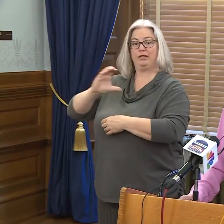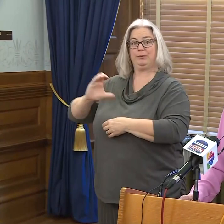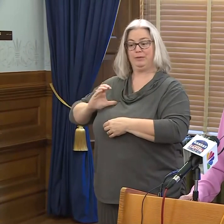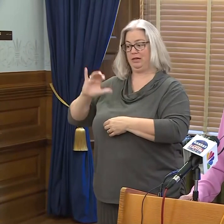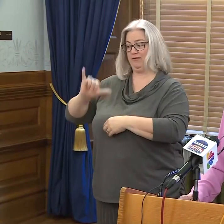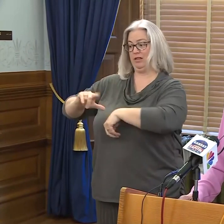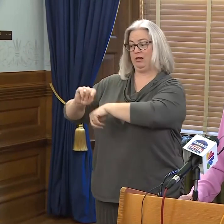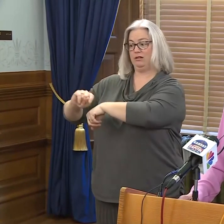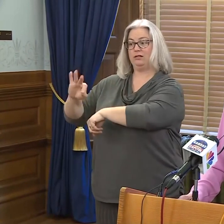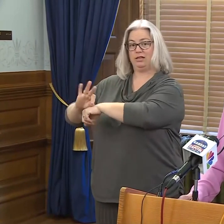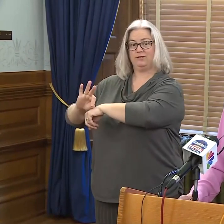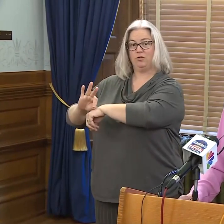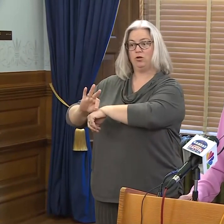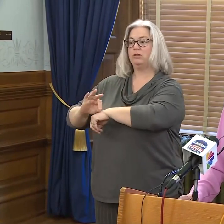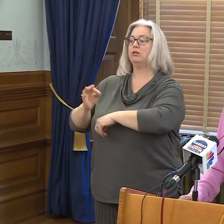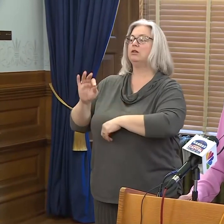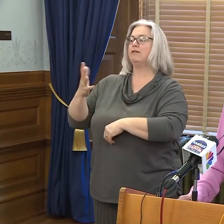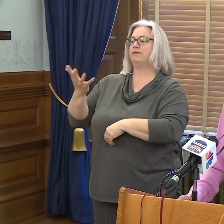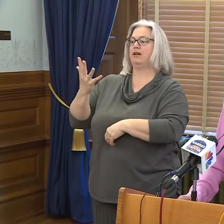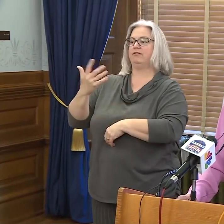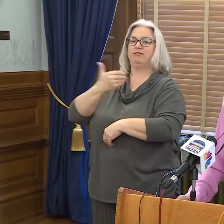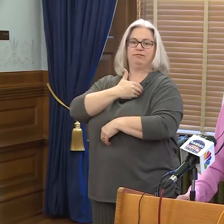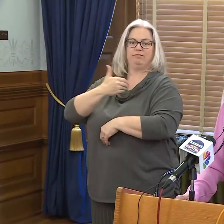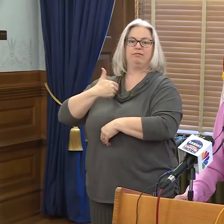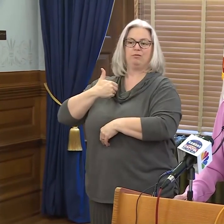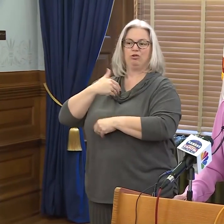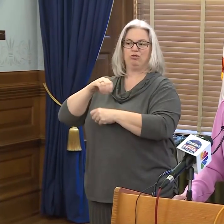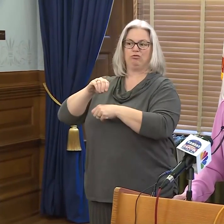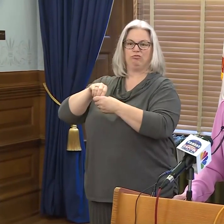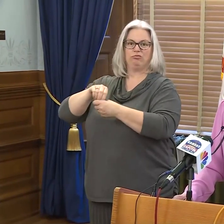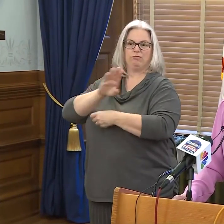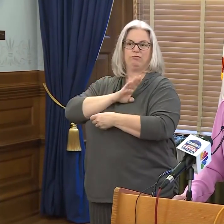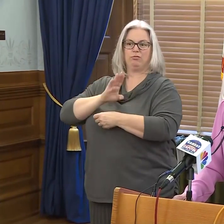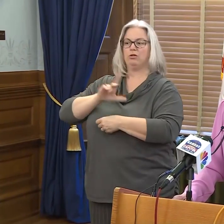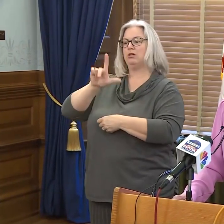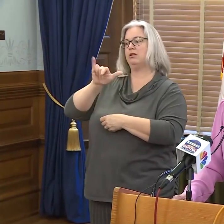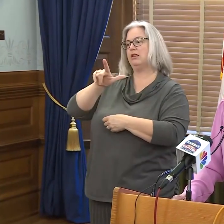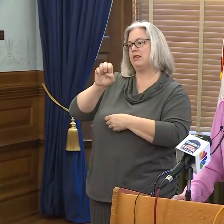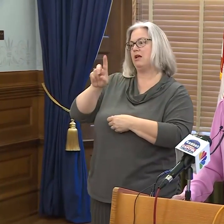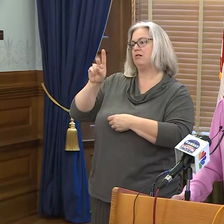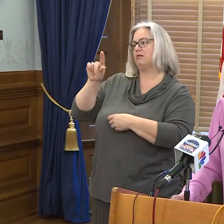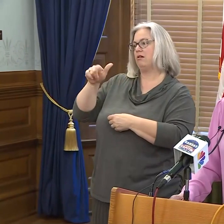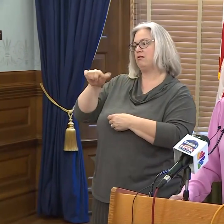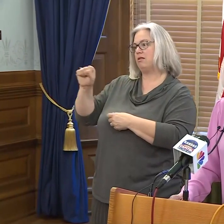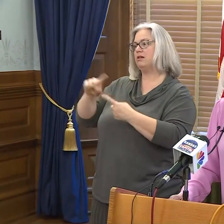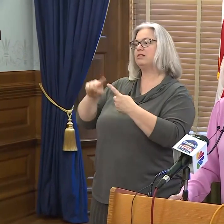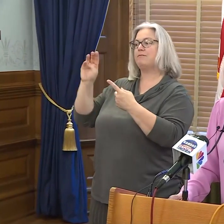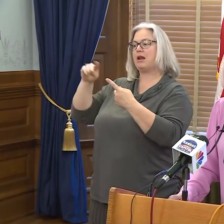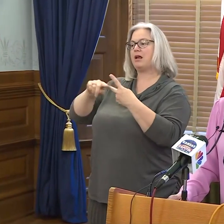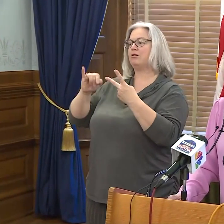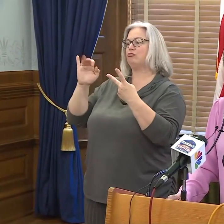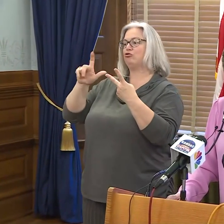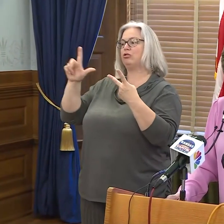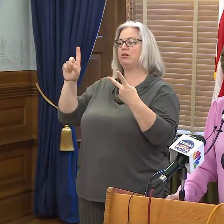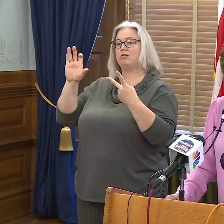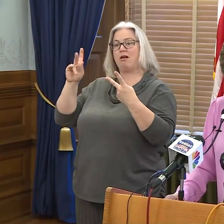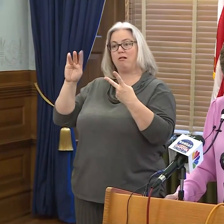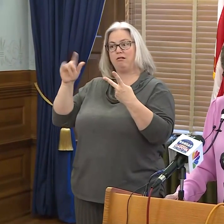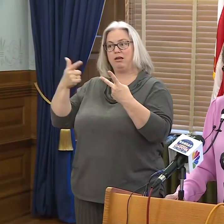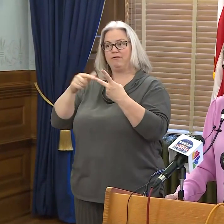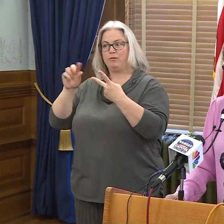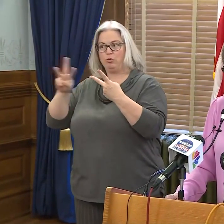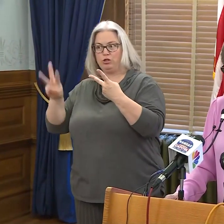of that task force will be a 5-member board comprised of Lyle Butler from Manhattan, Jill Docking of